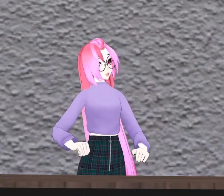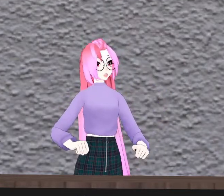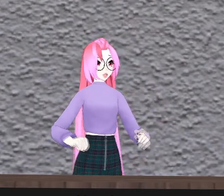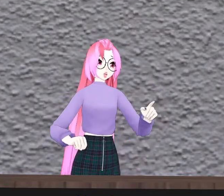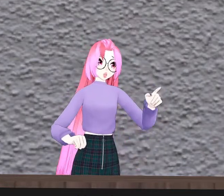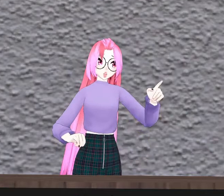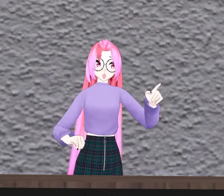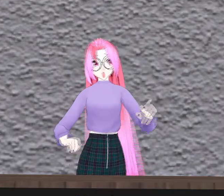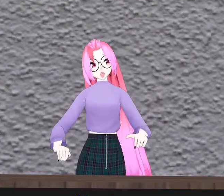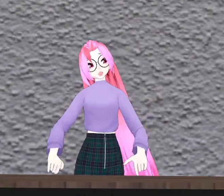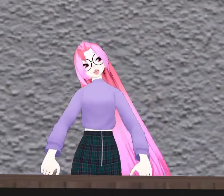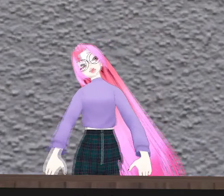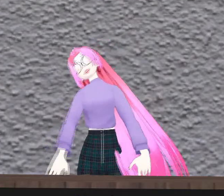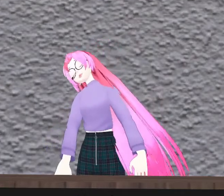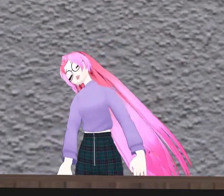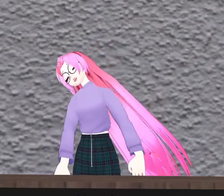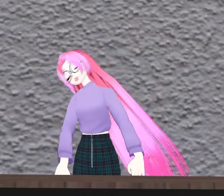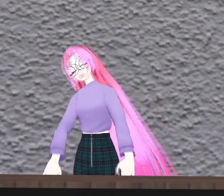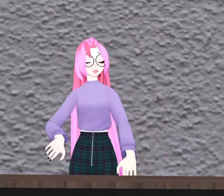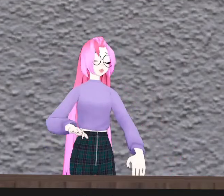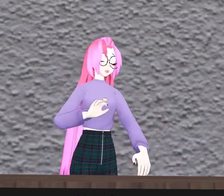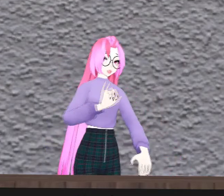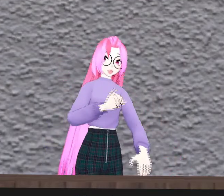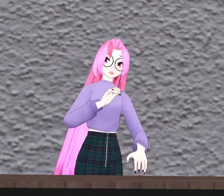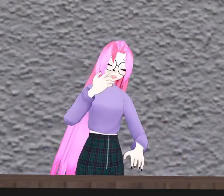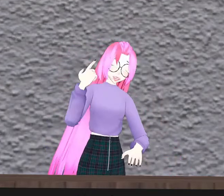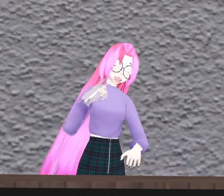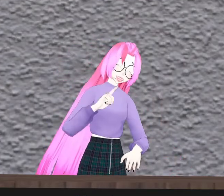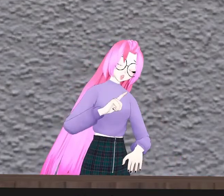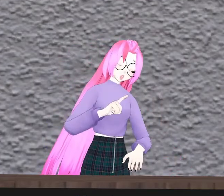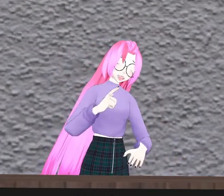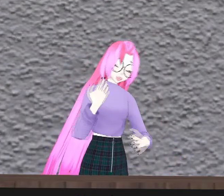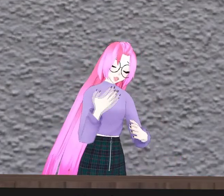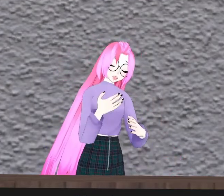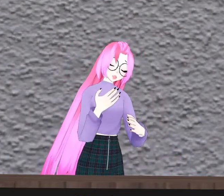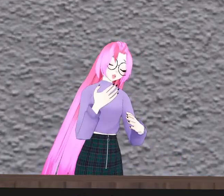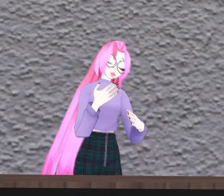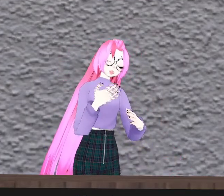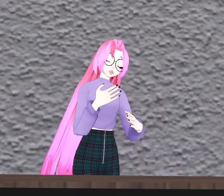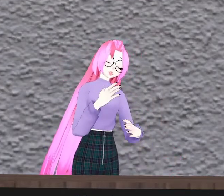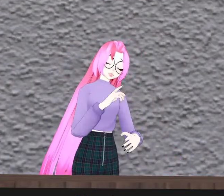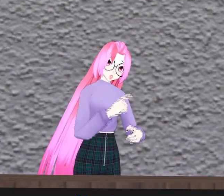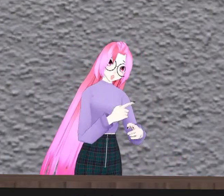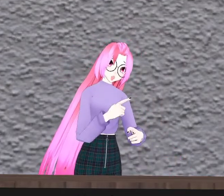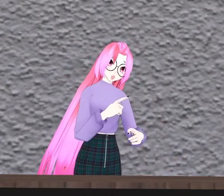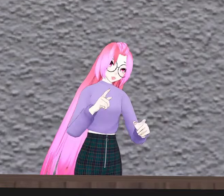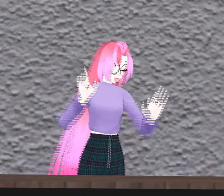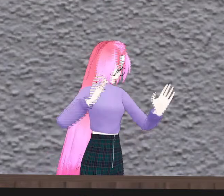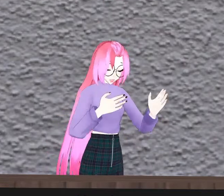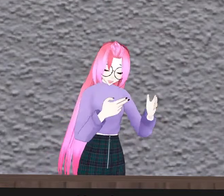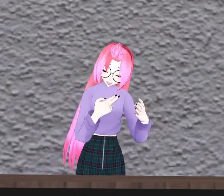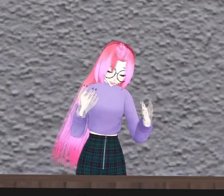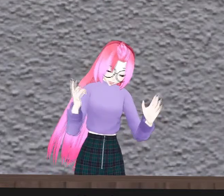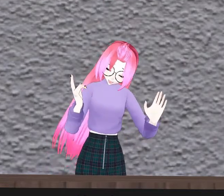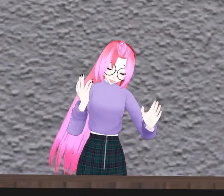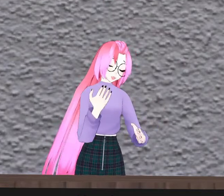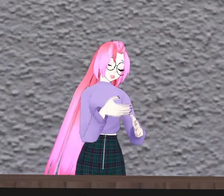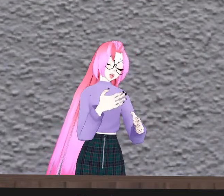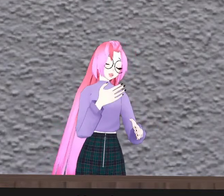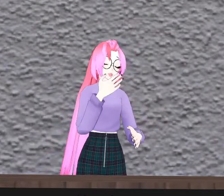Yeah, all of you guys are like, oh, yes. And I'm sure you know how annoying that is, right? Come on, you can be honest. It's annoying because